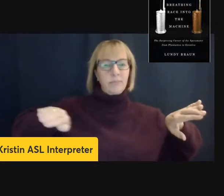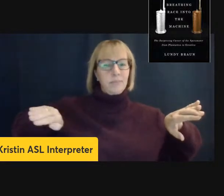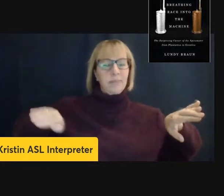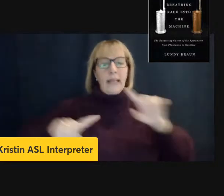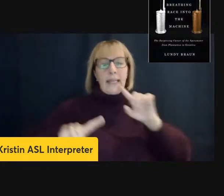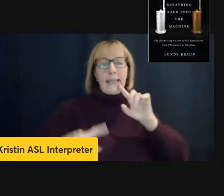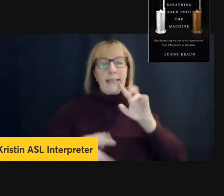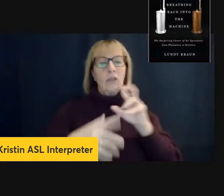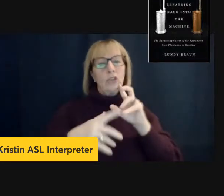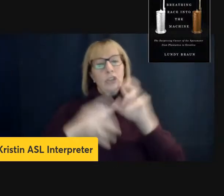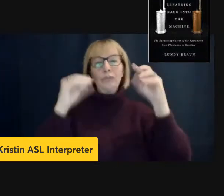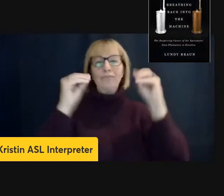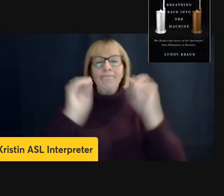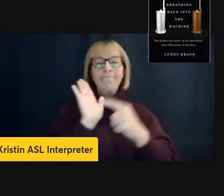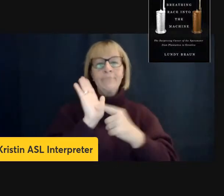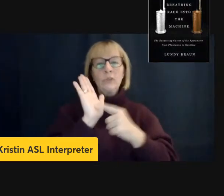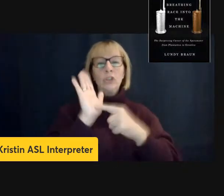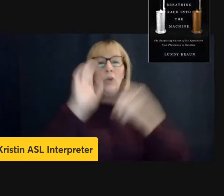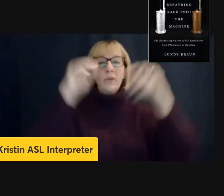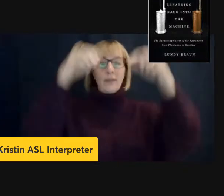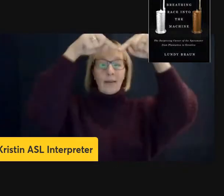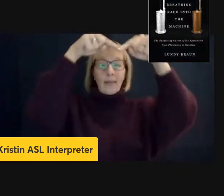the hierarchy.